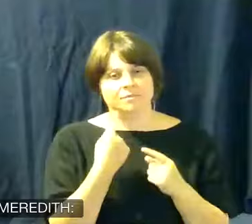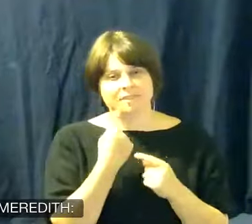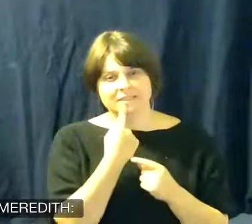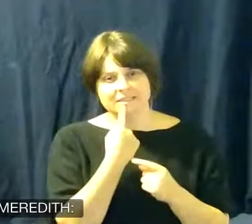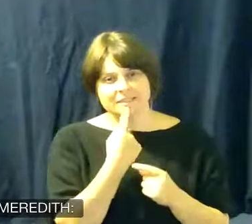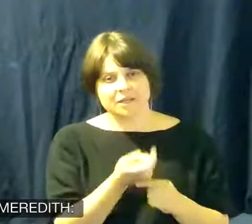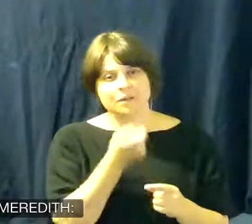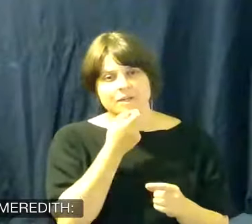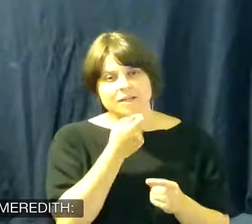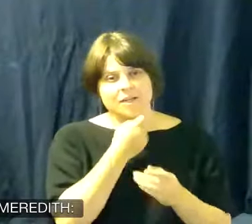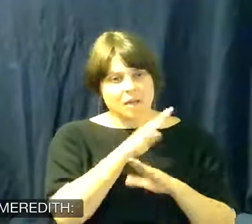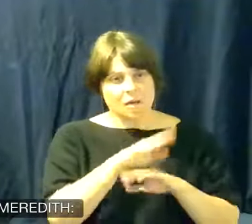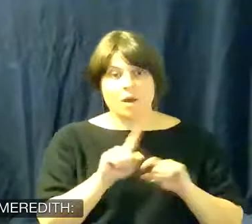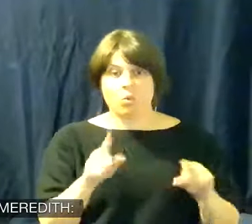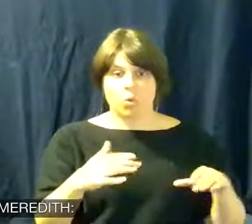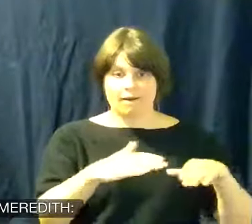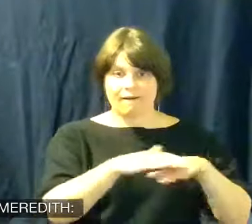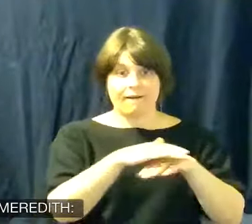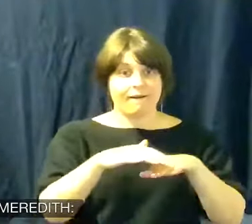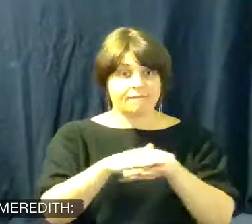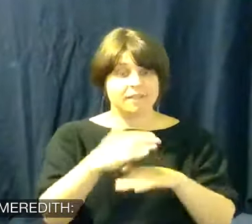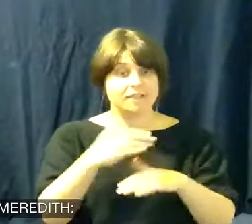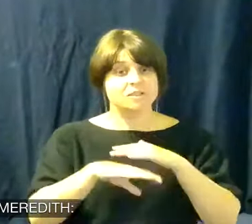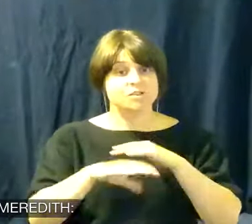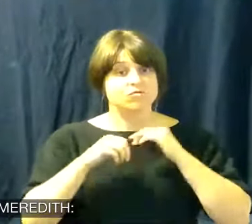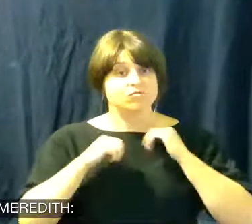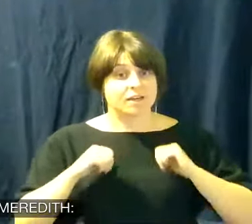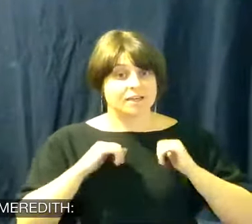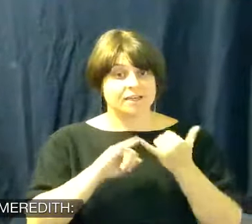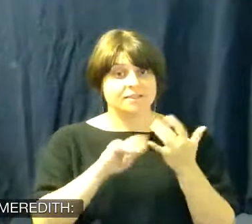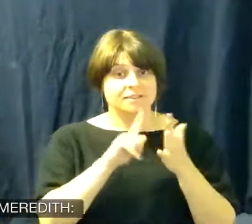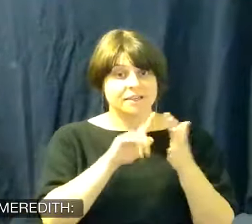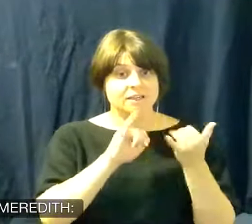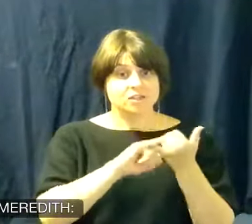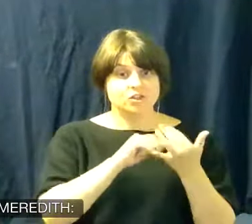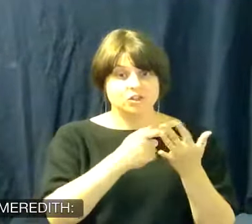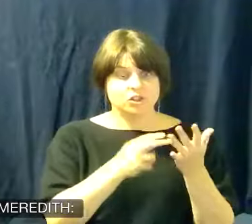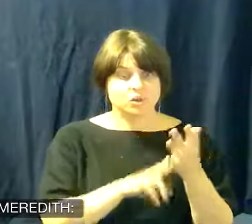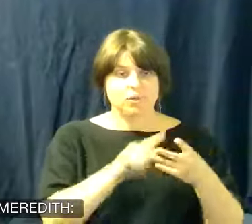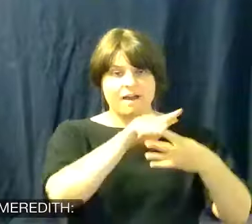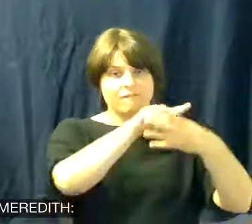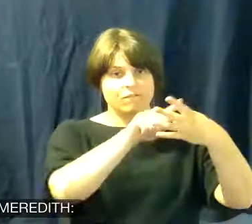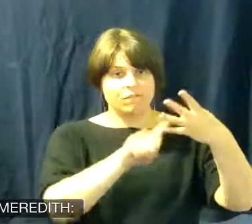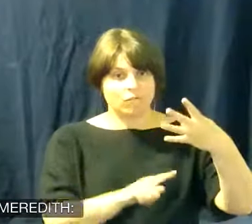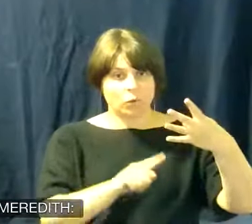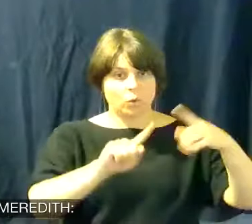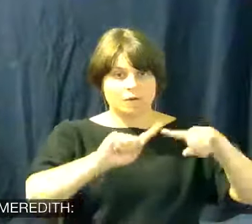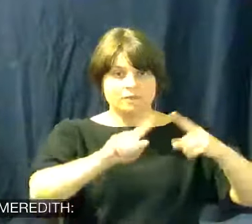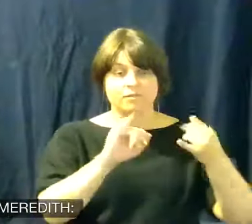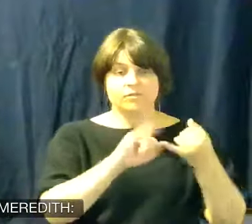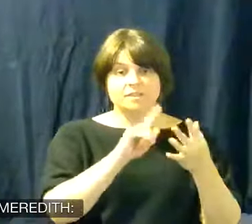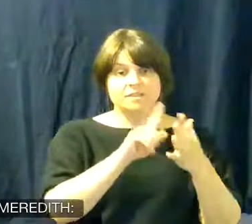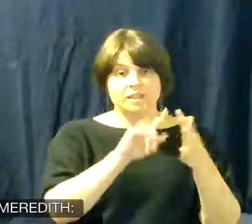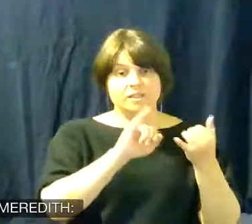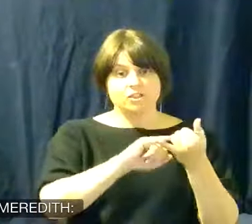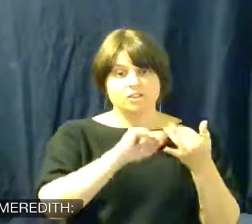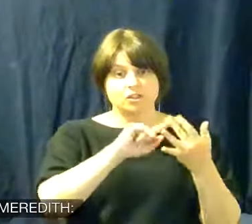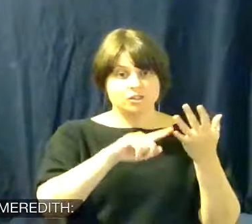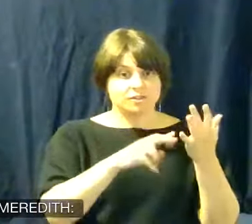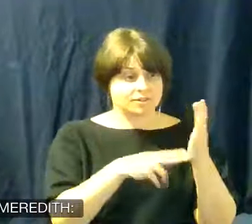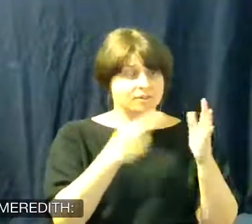you about what's going to be covered in the training sessions. There will be 4 training sessions over the next